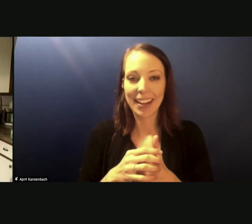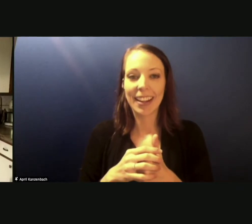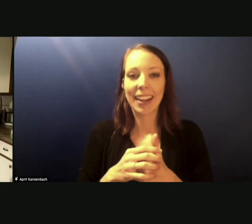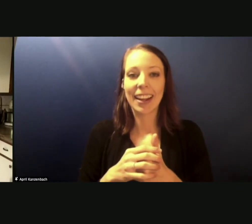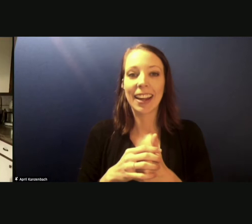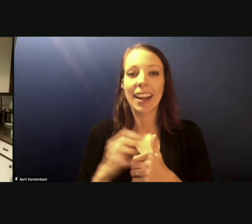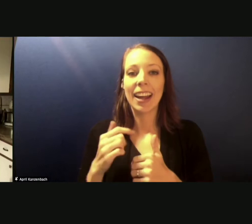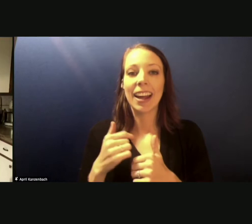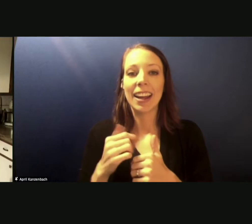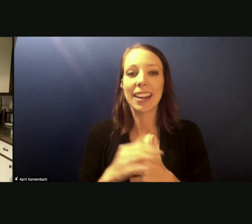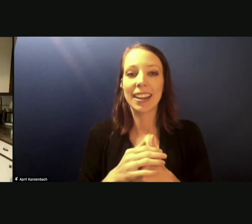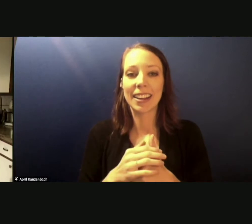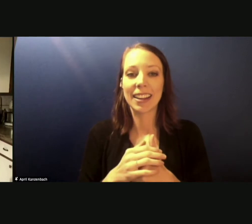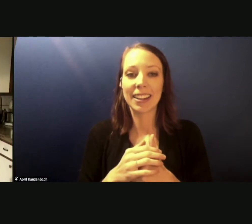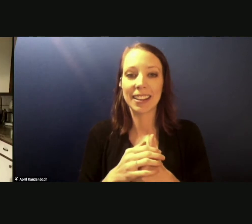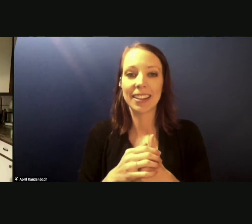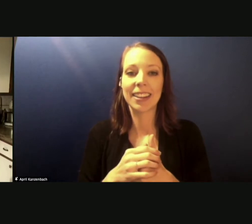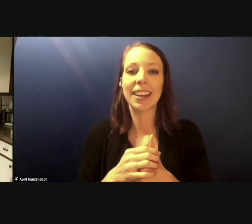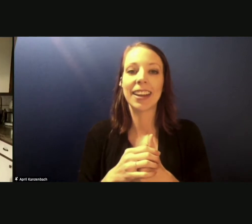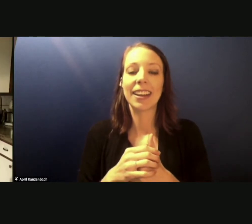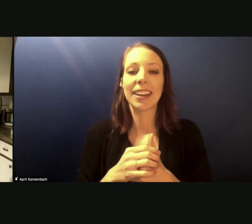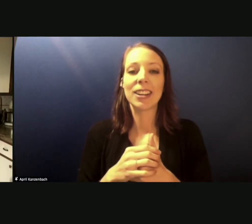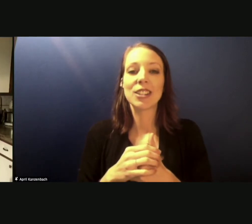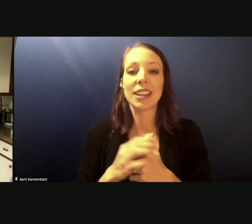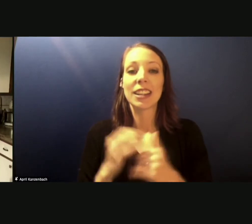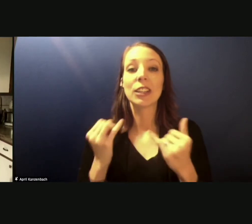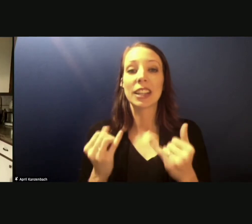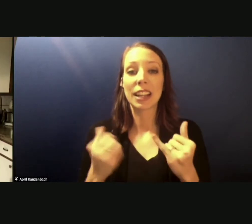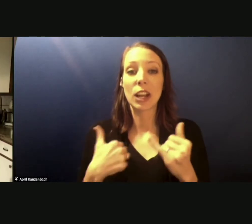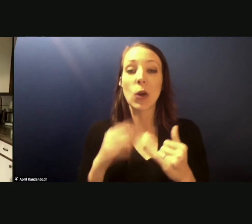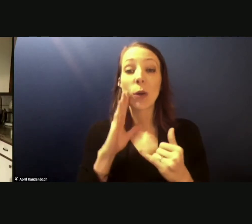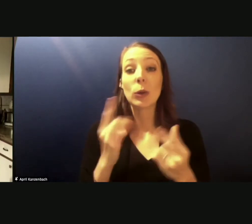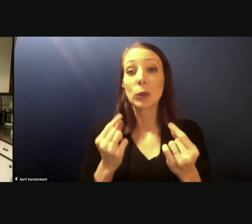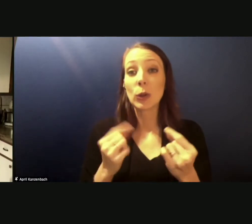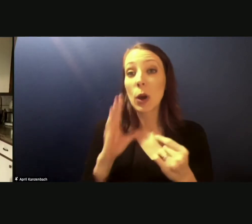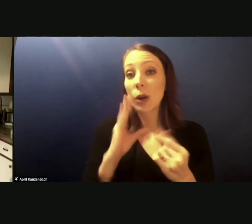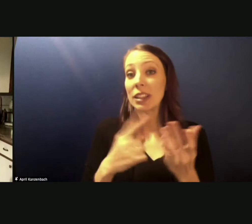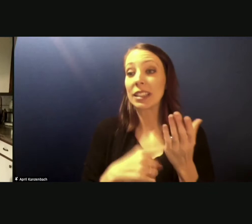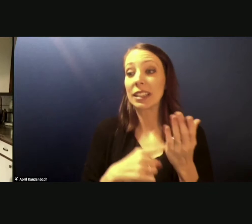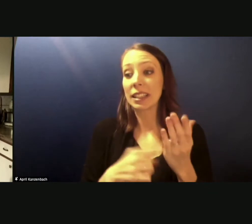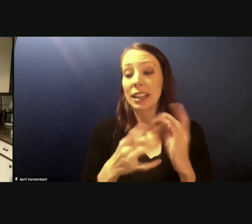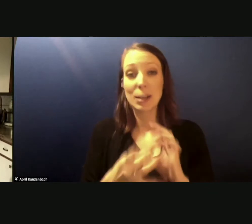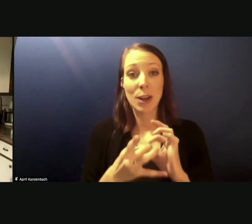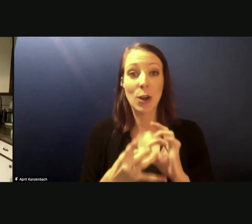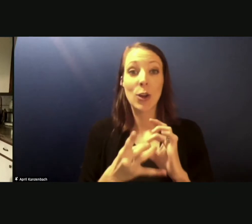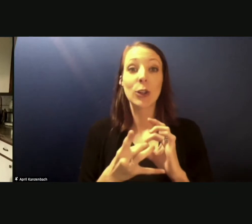and also Chef Des. So today what we're going to do is we're going to talk about the